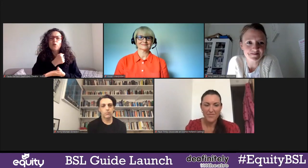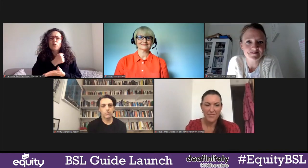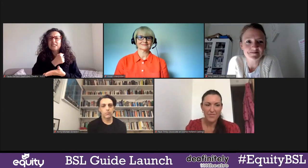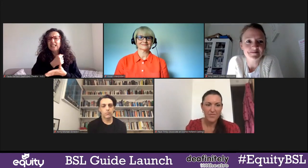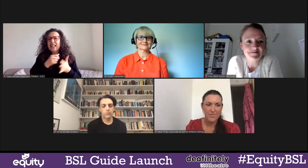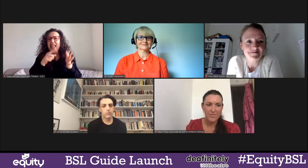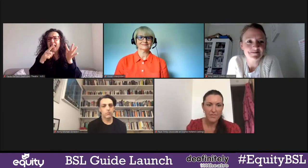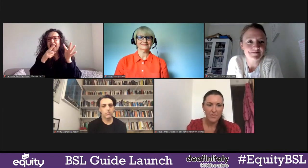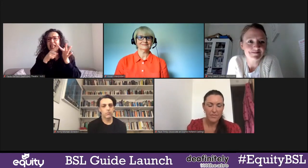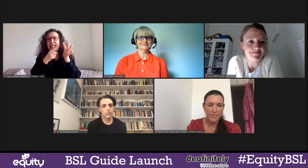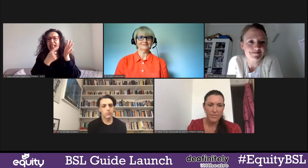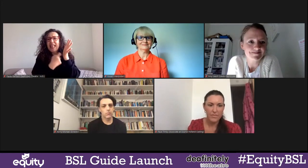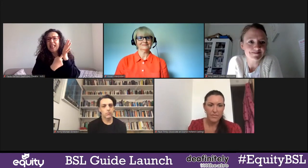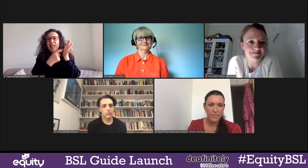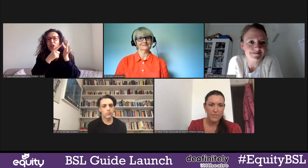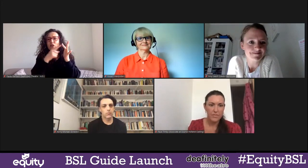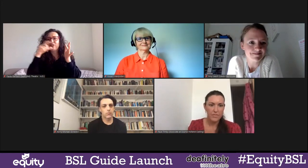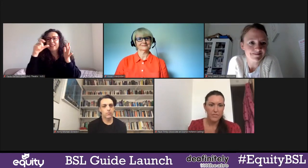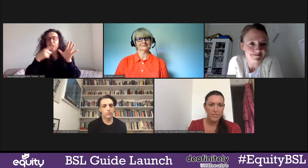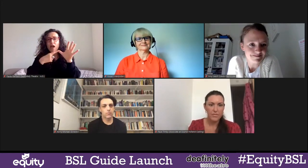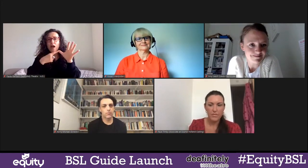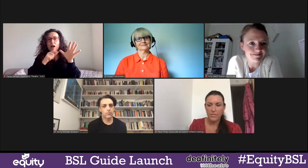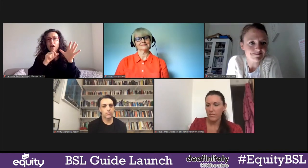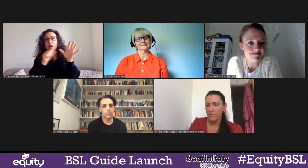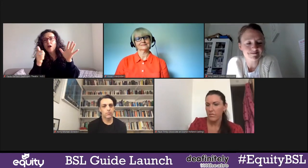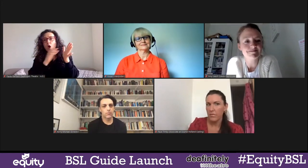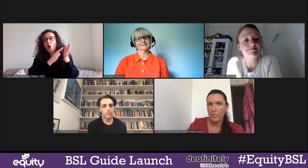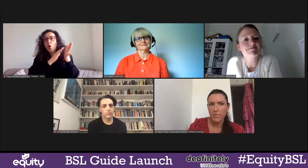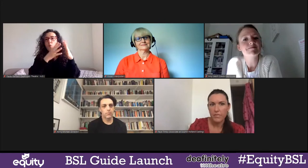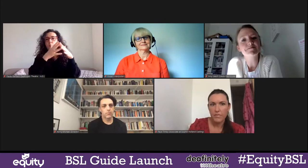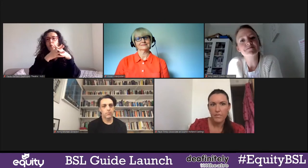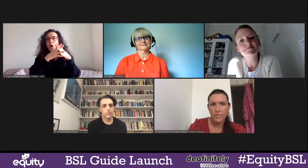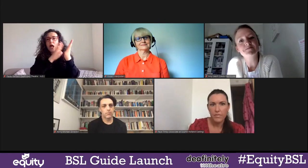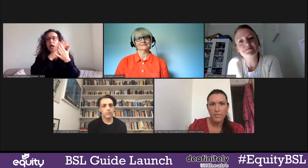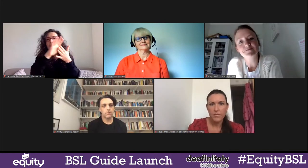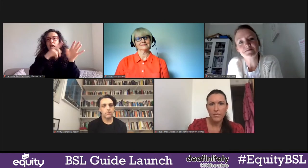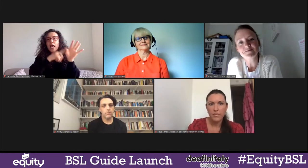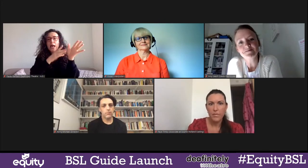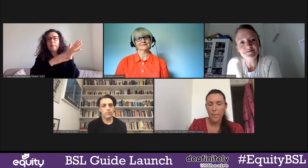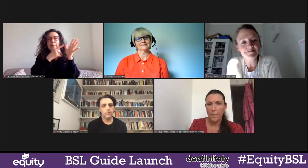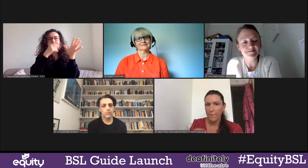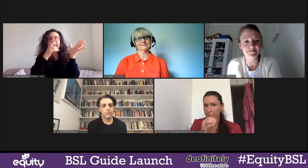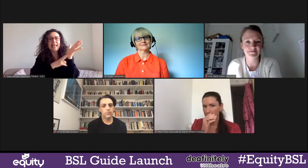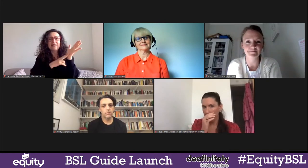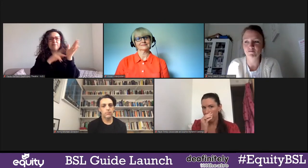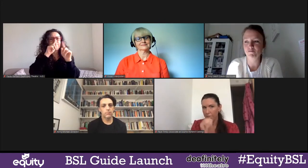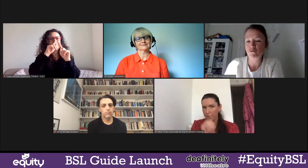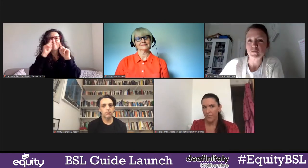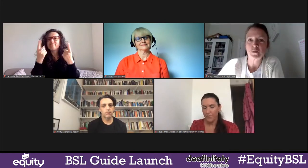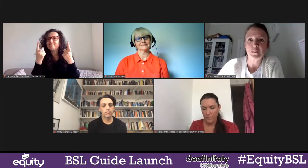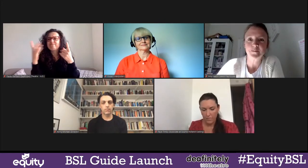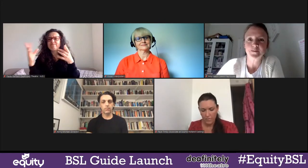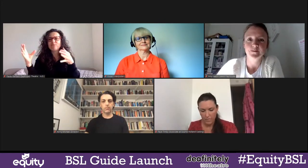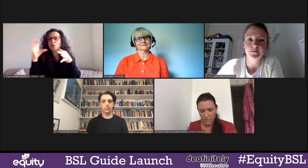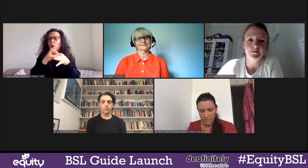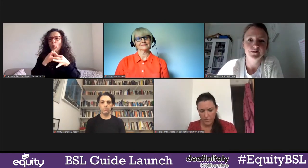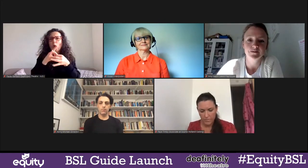And unfortunately, we were due also to be joined by Erica Wyman from the Royal Shakespeare Company,